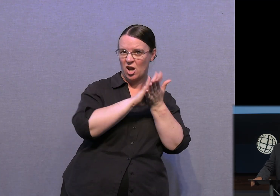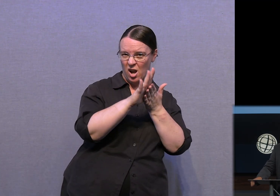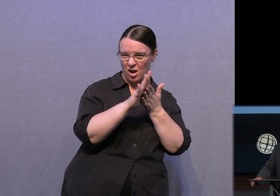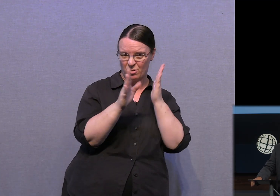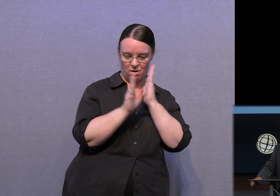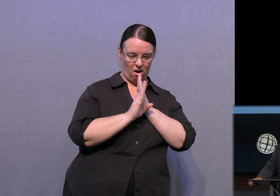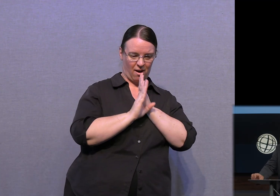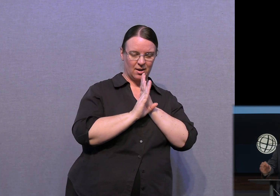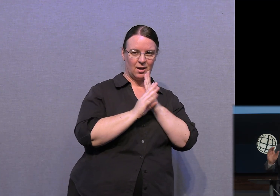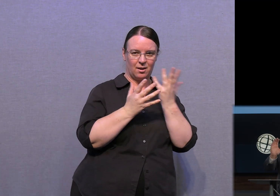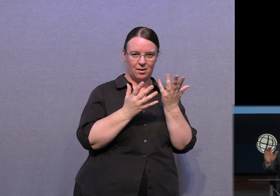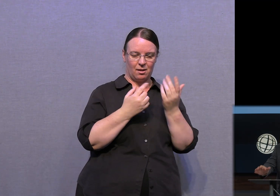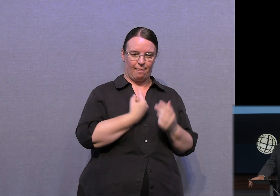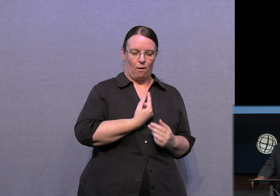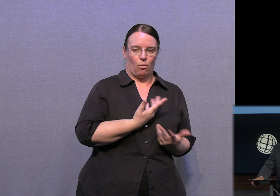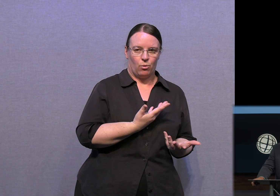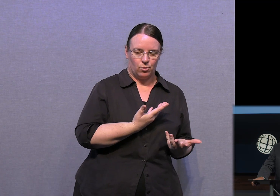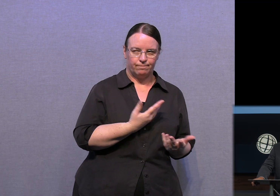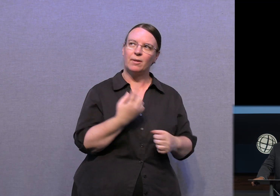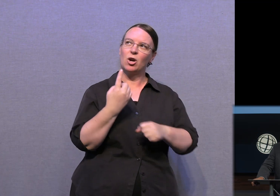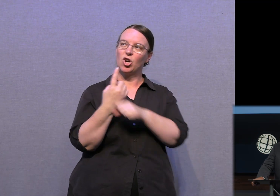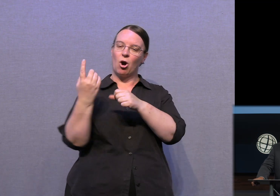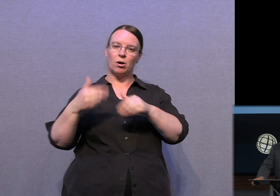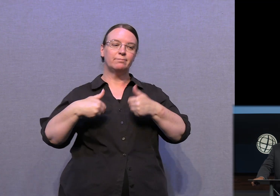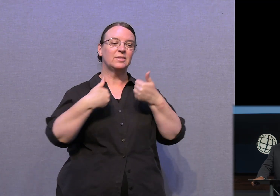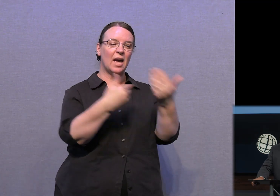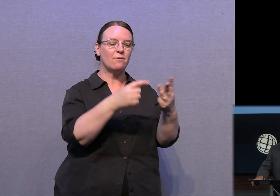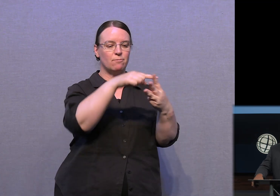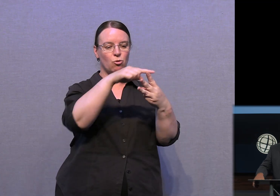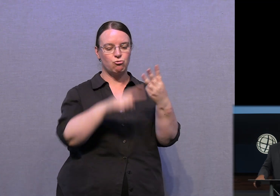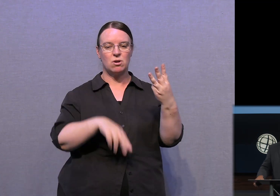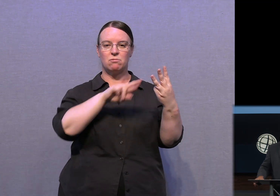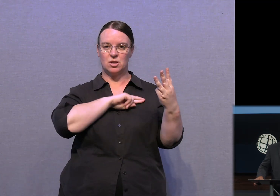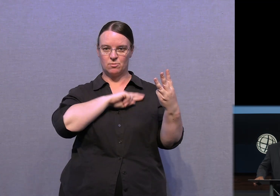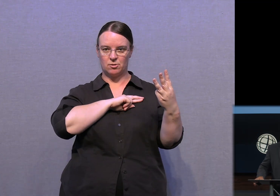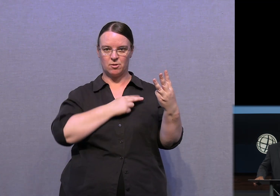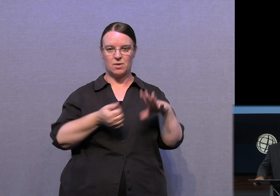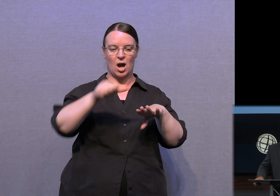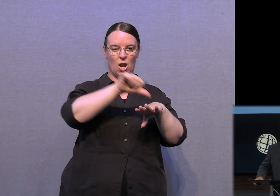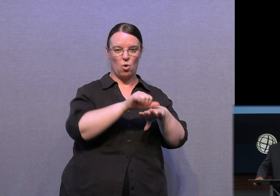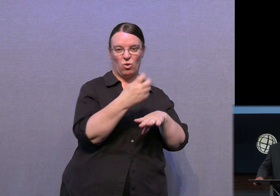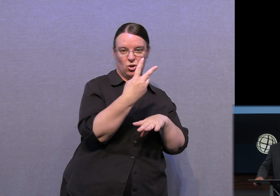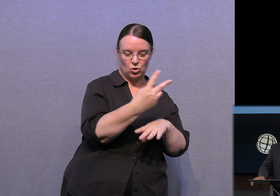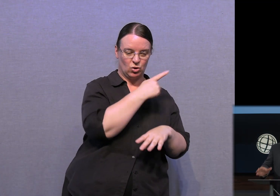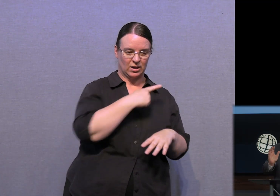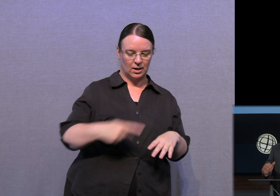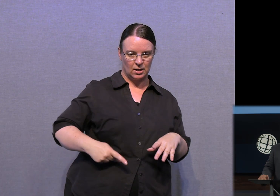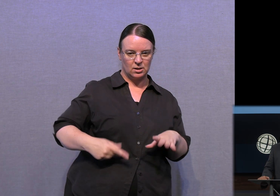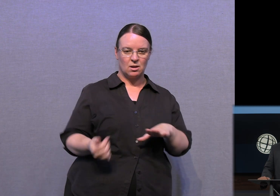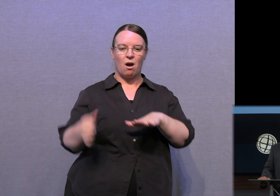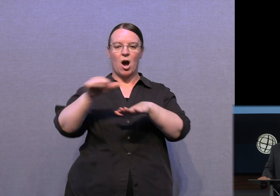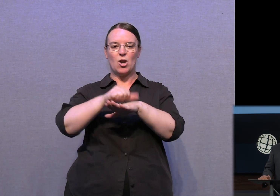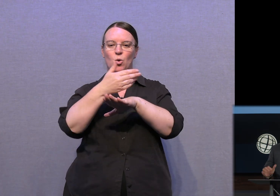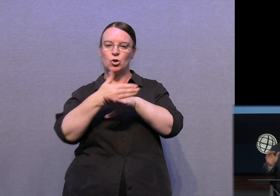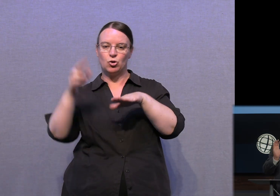new king for Syria, anoint a new king for Israel, and anoint a prophet to be your successor. And so here's my